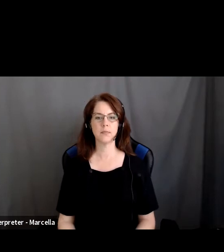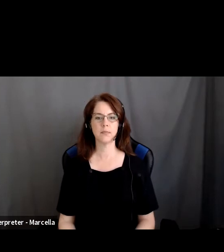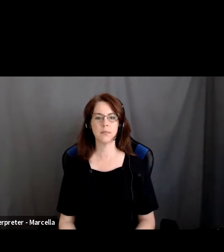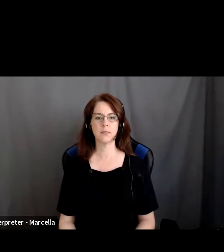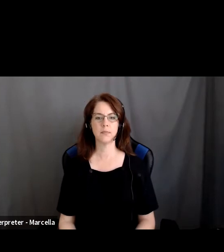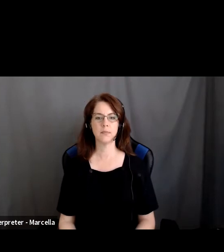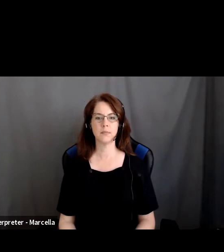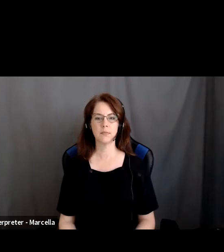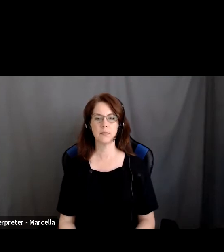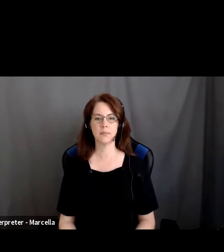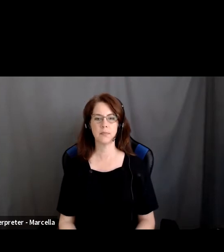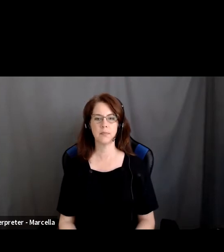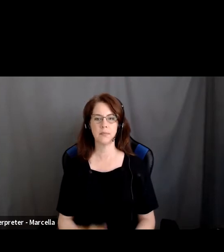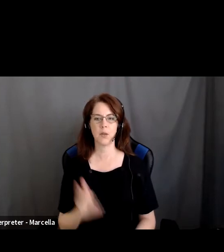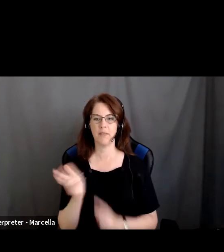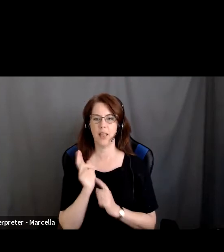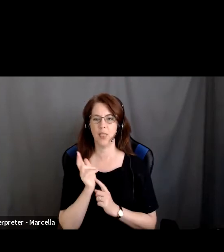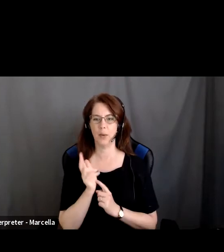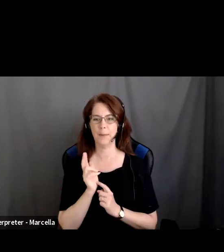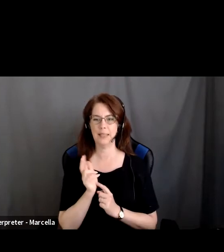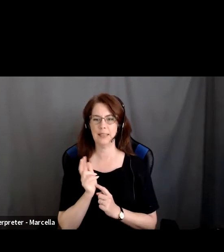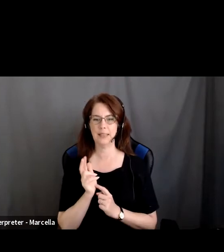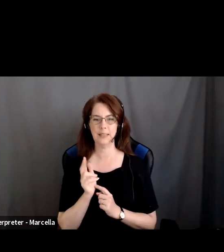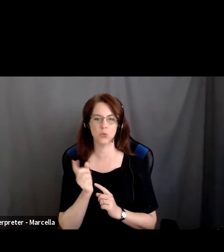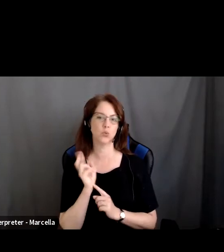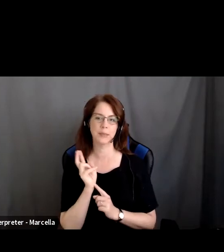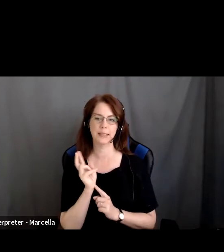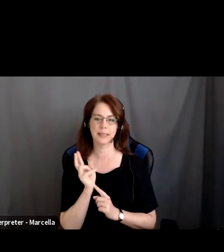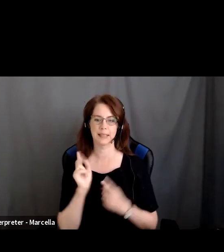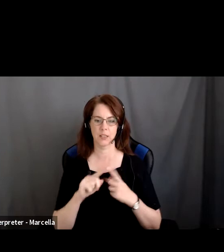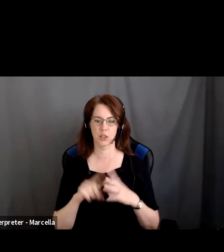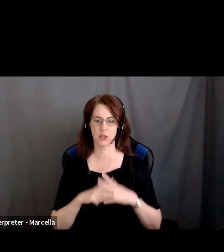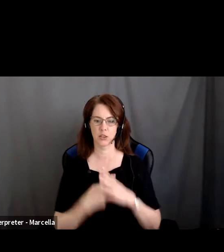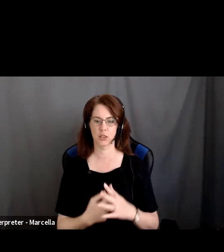Okay, we have about 3 minutes, 2 minutes till we start.